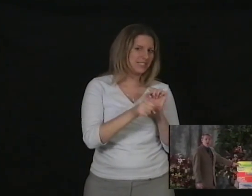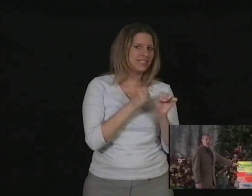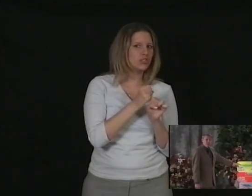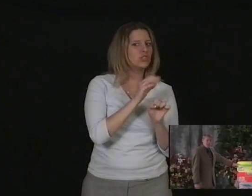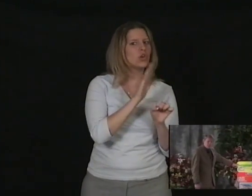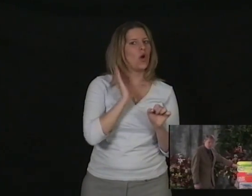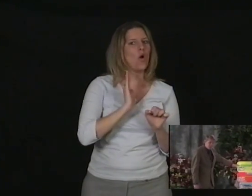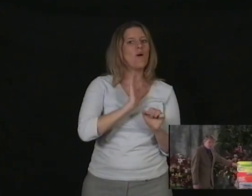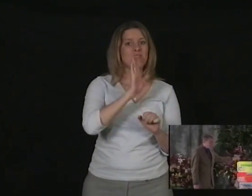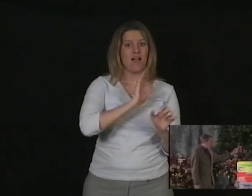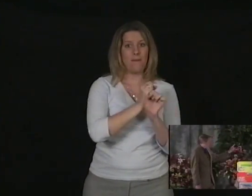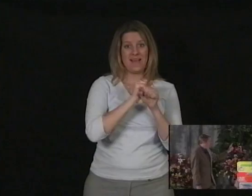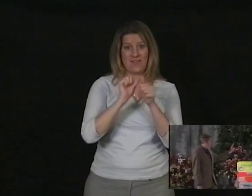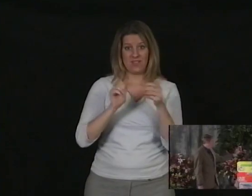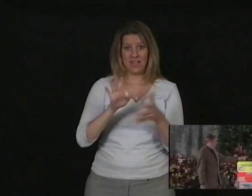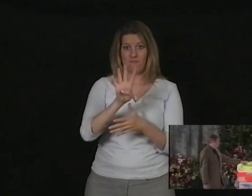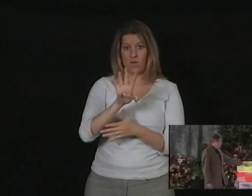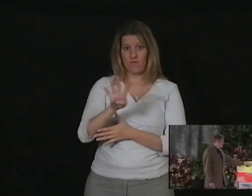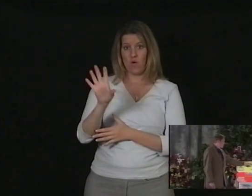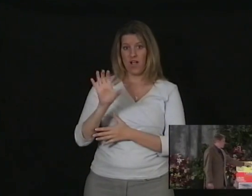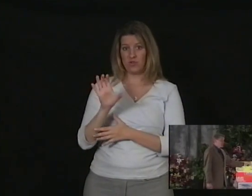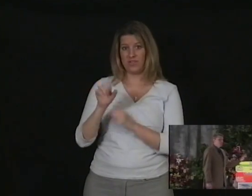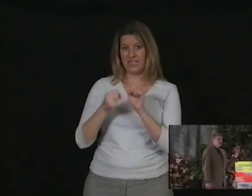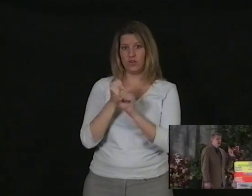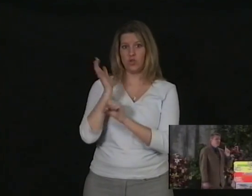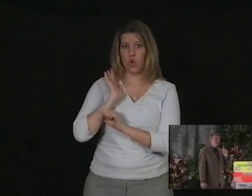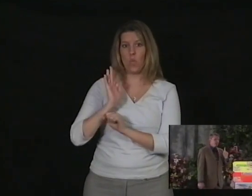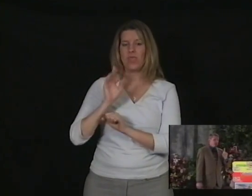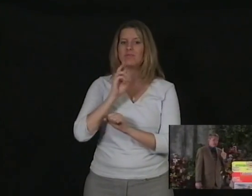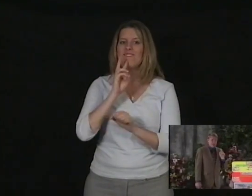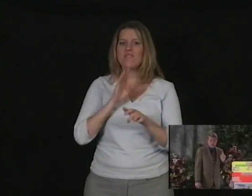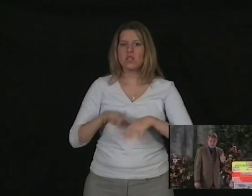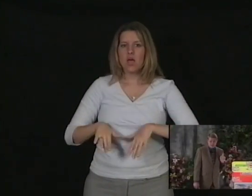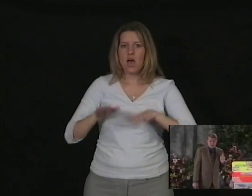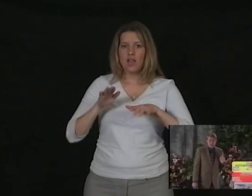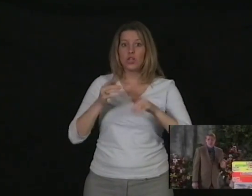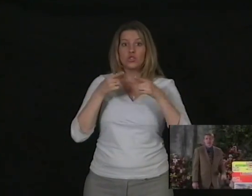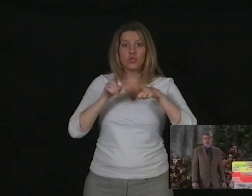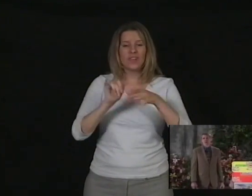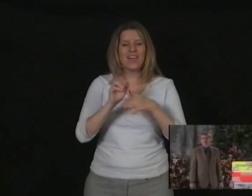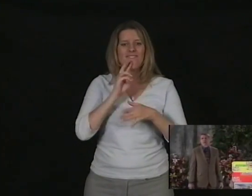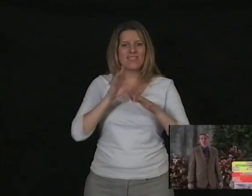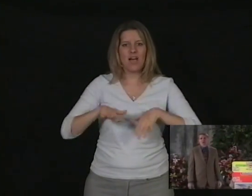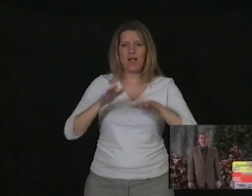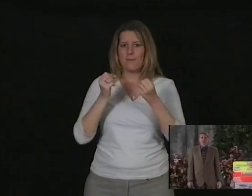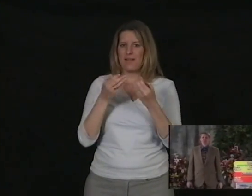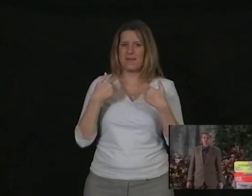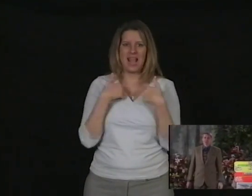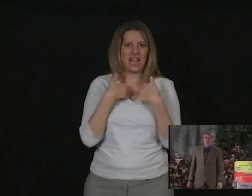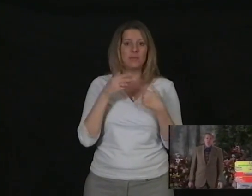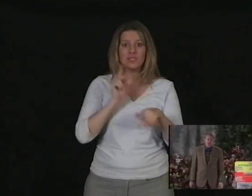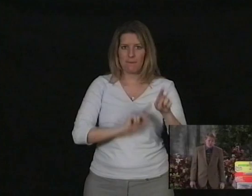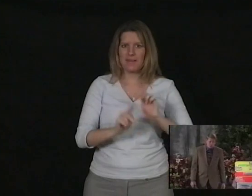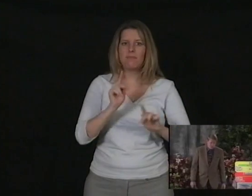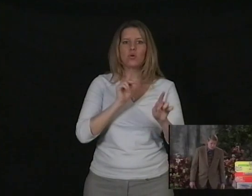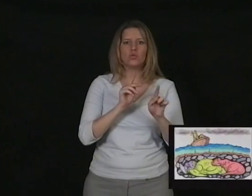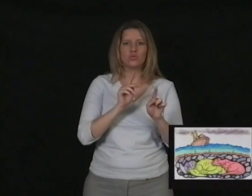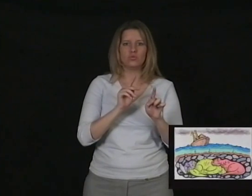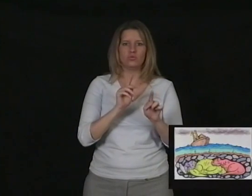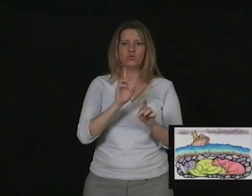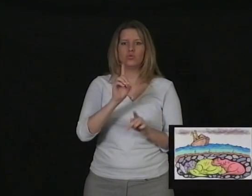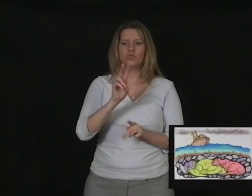years ago, God made everything. 4,400 years ago, there was a flood. In that flood, lots of critters and people